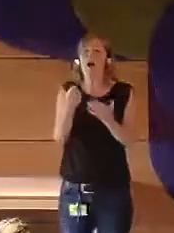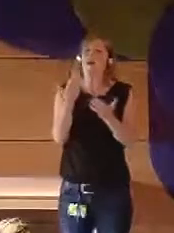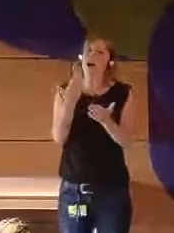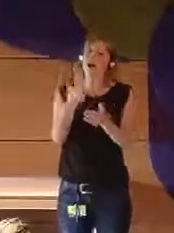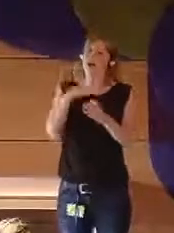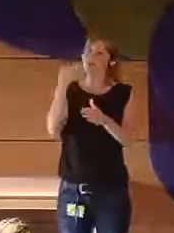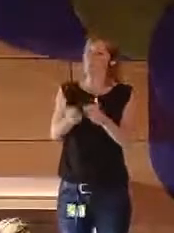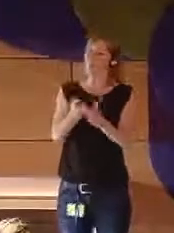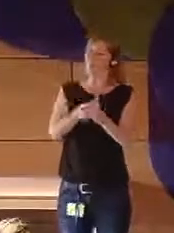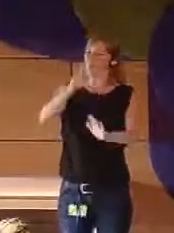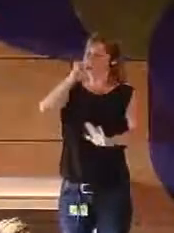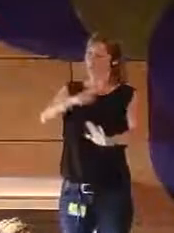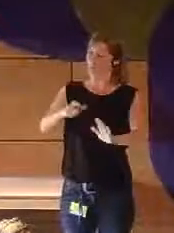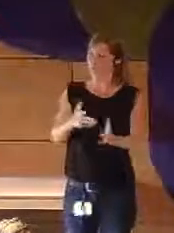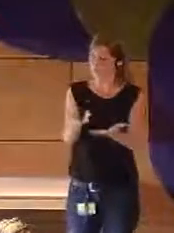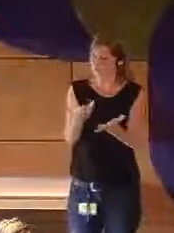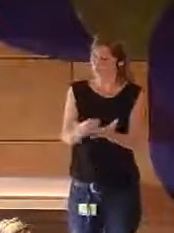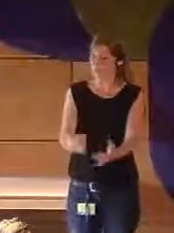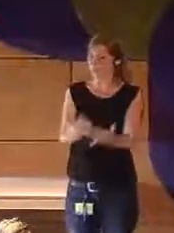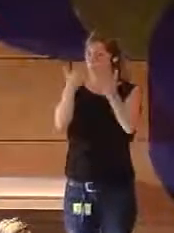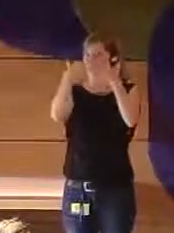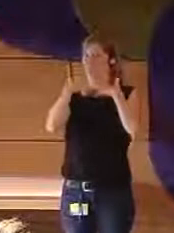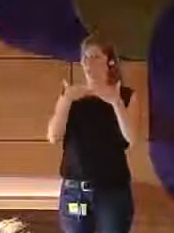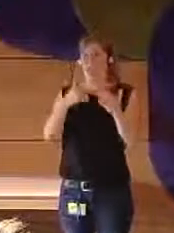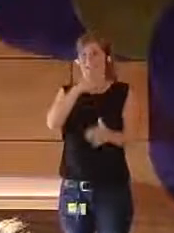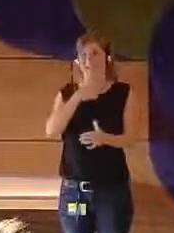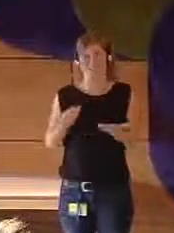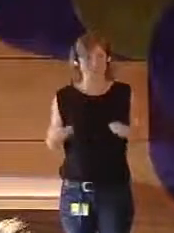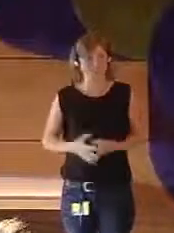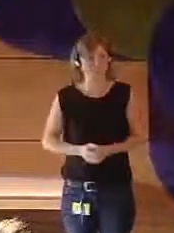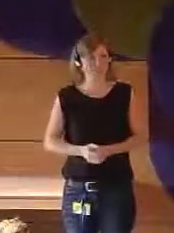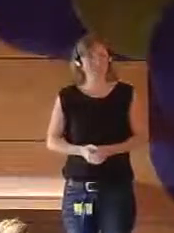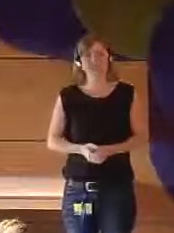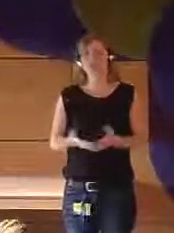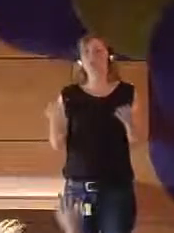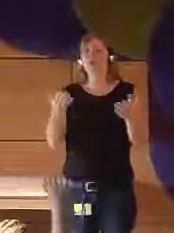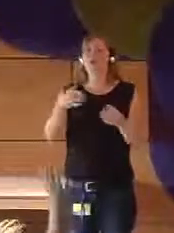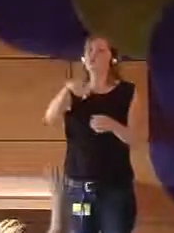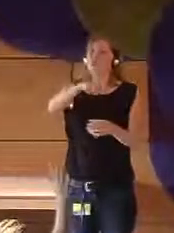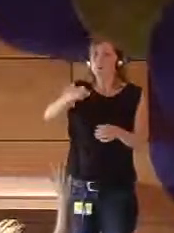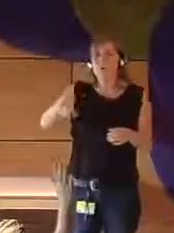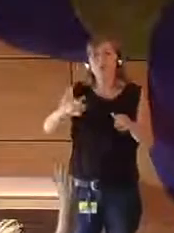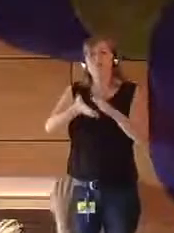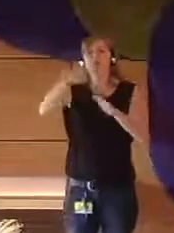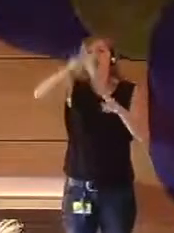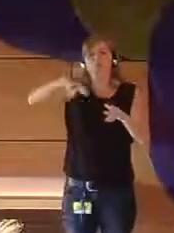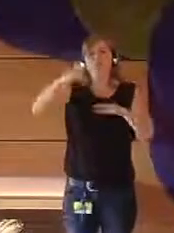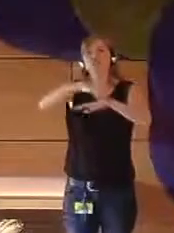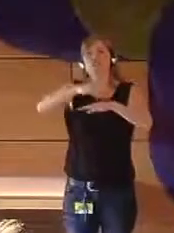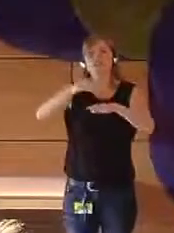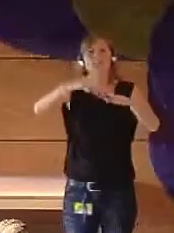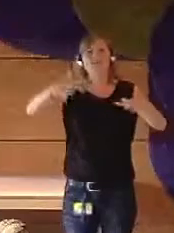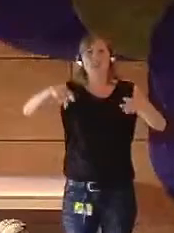And so people came from Germany. Is anyone here from Norway, Sweden, or Denmark? Yeah. So